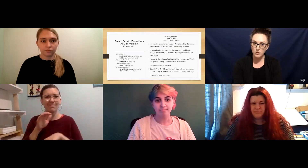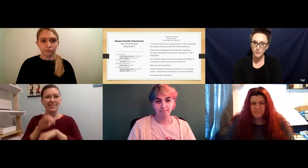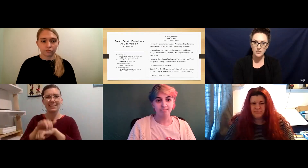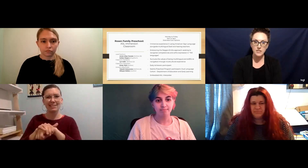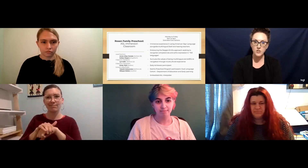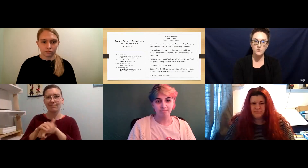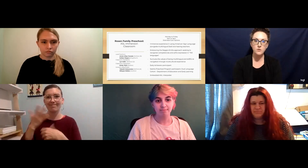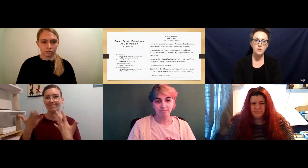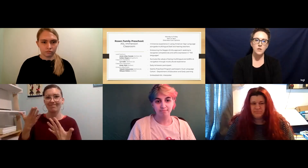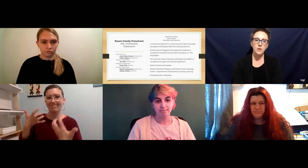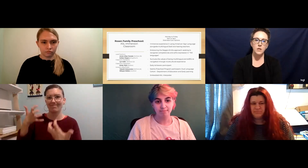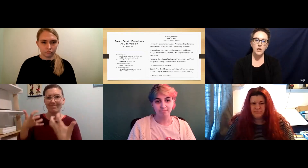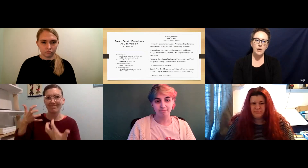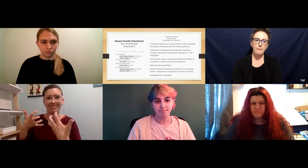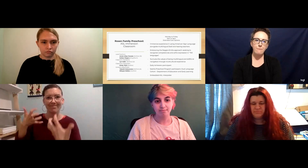language processing issues.